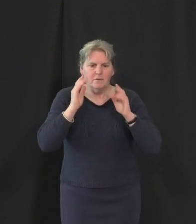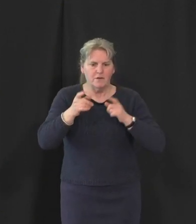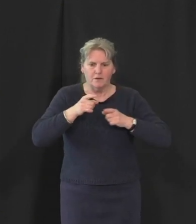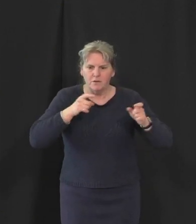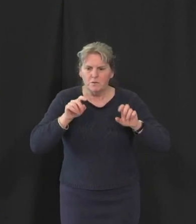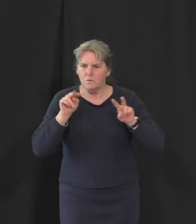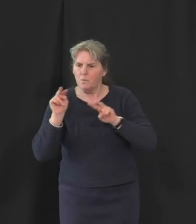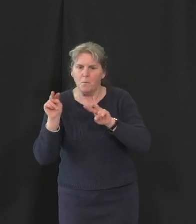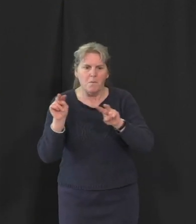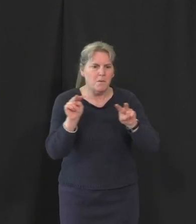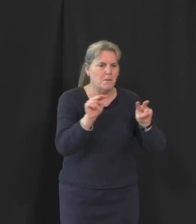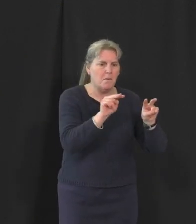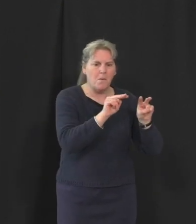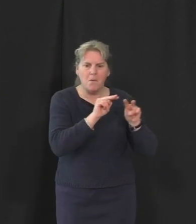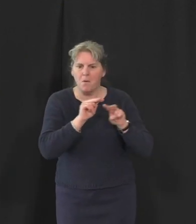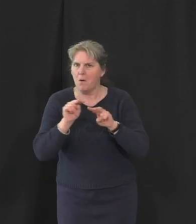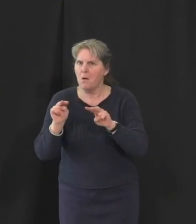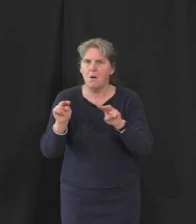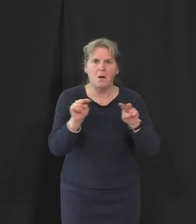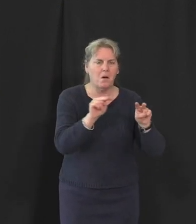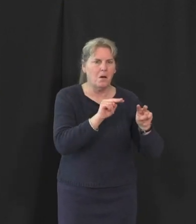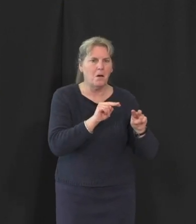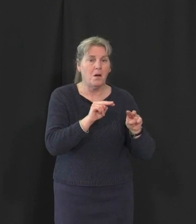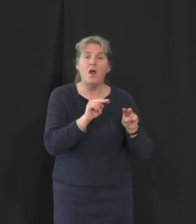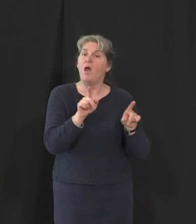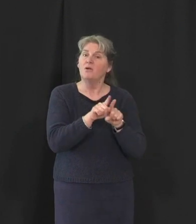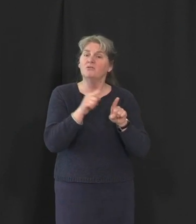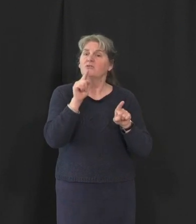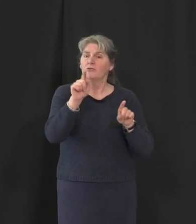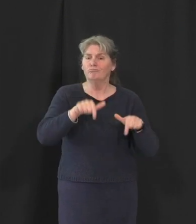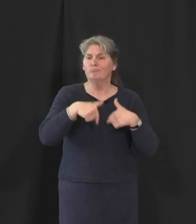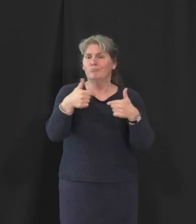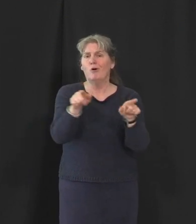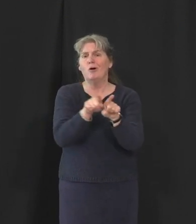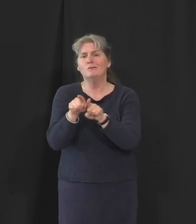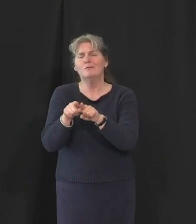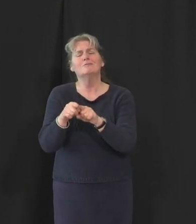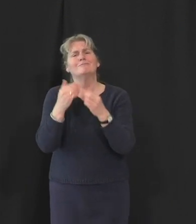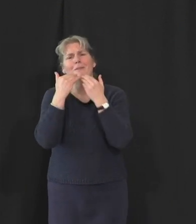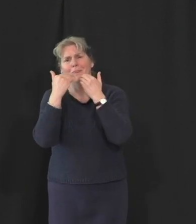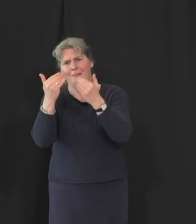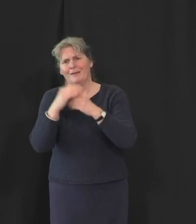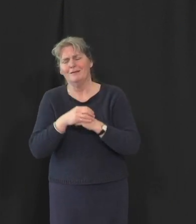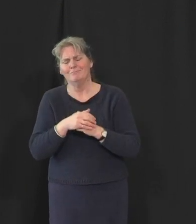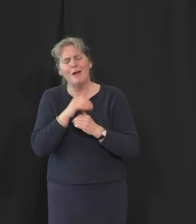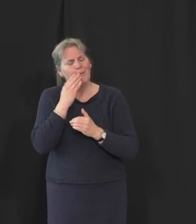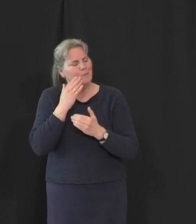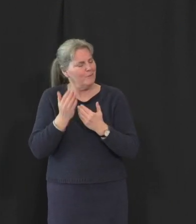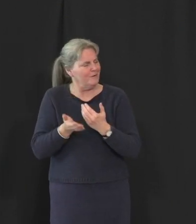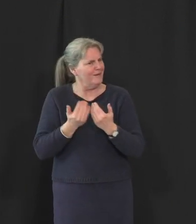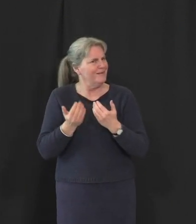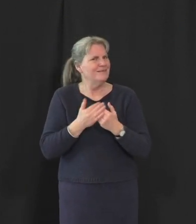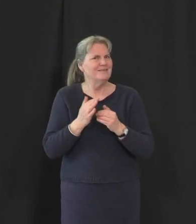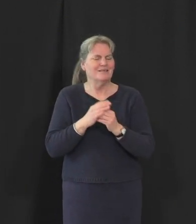we do. And let me thank you for doing your part. This is not easy to do at all. When physical distancing